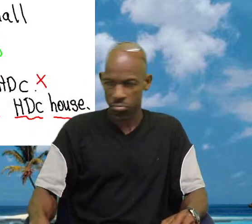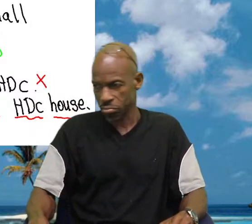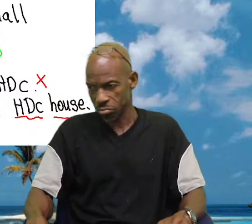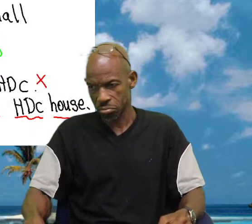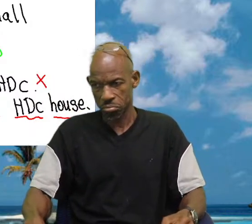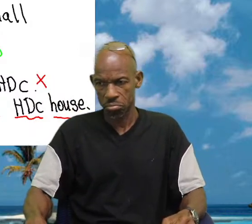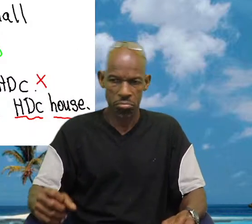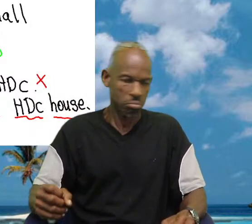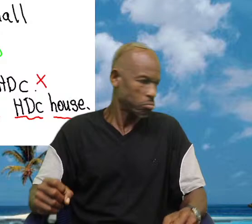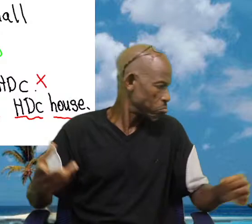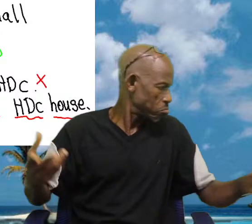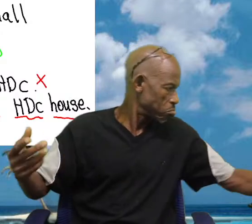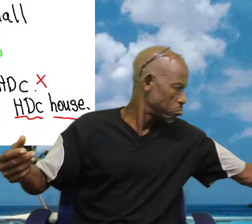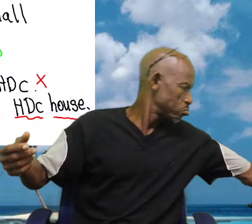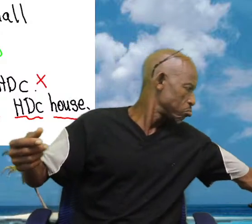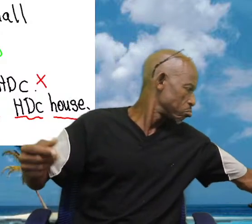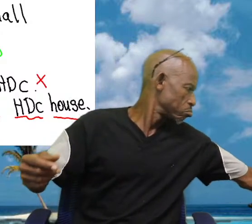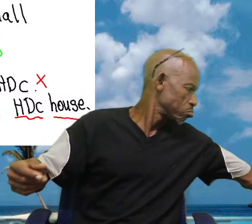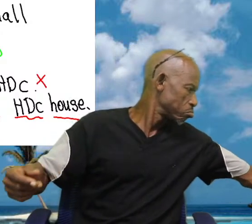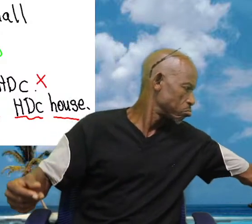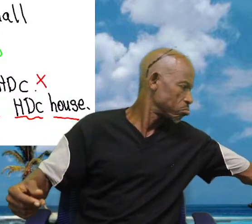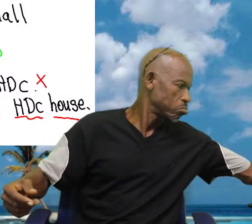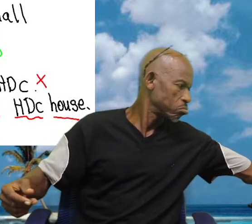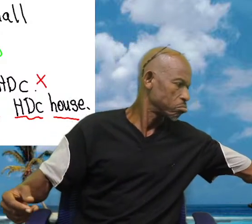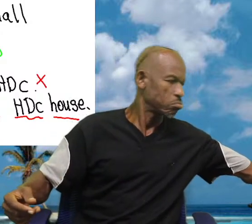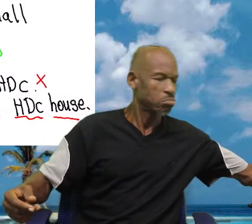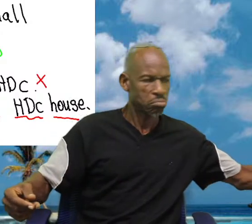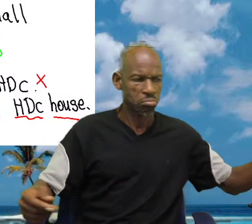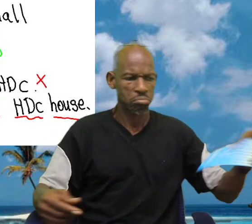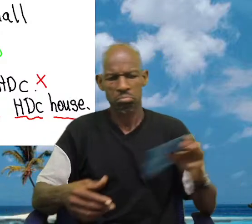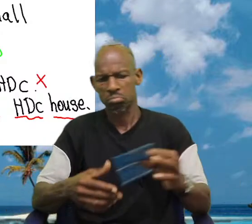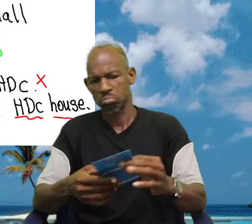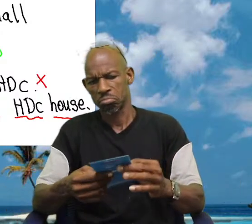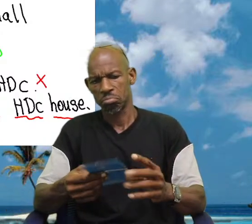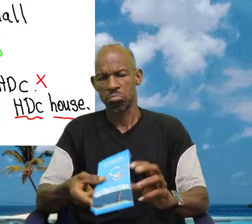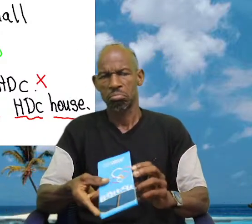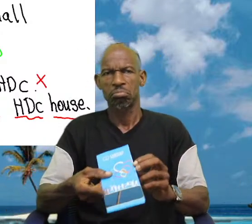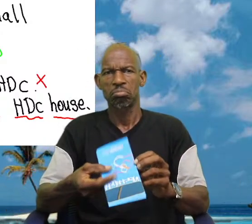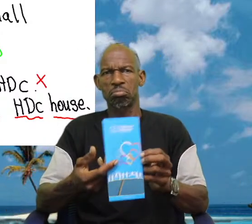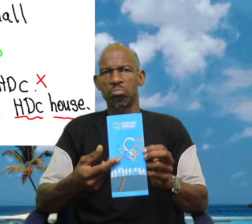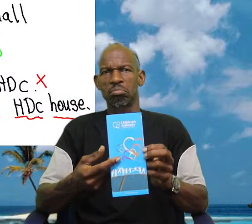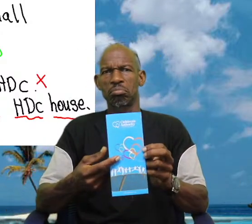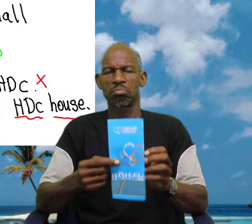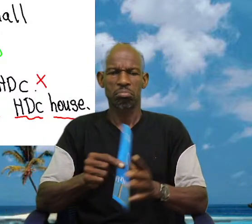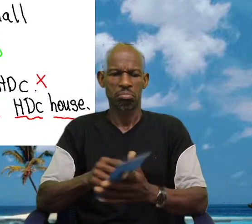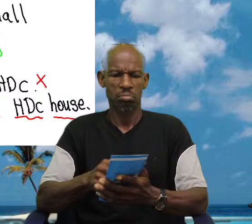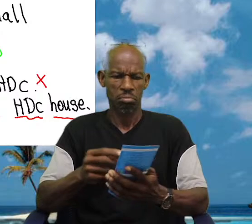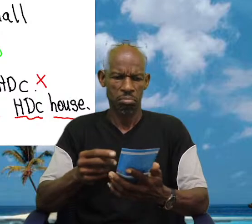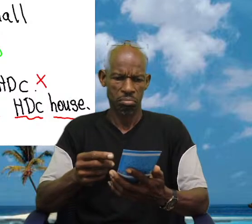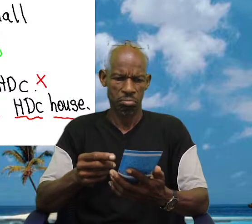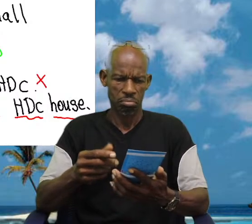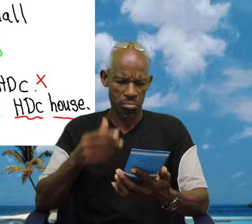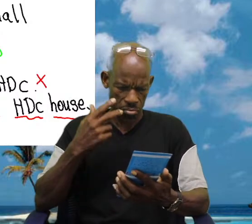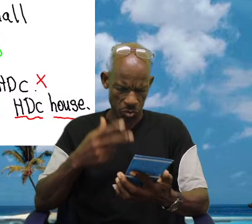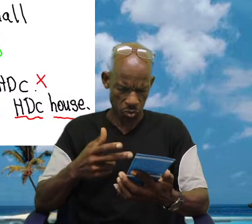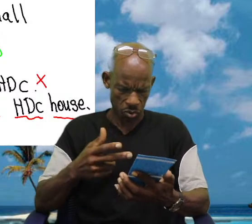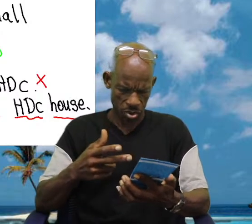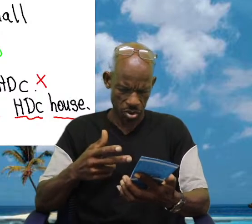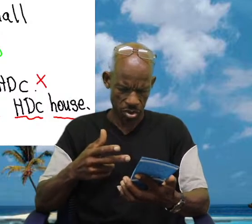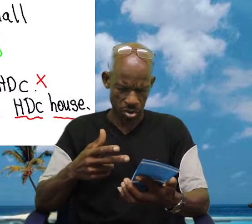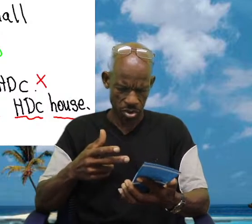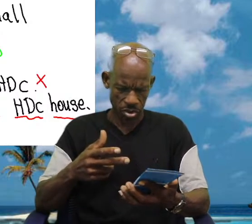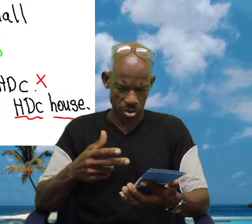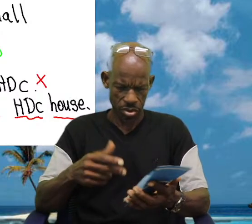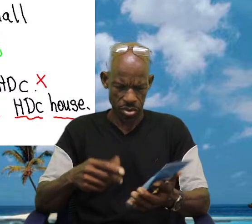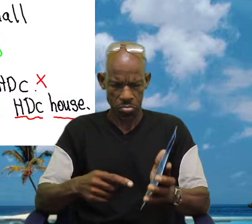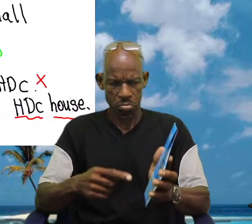page, pull out words. Pull out and find out what a word means. How can